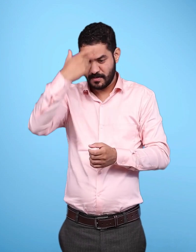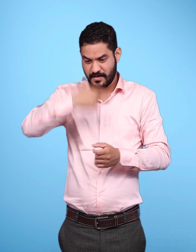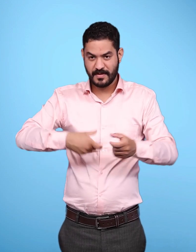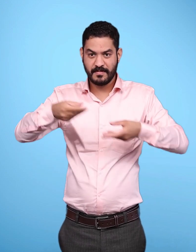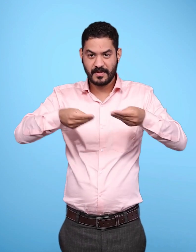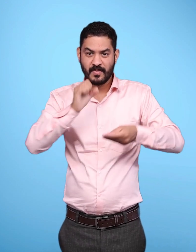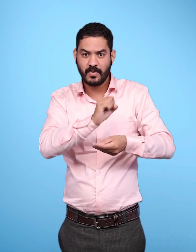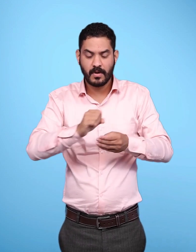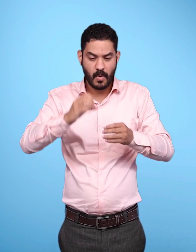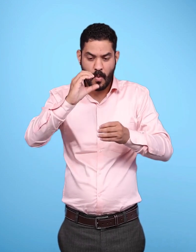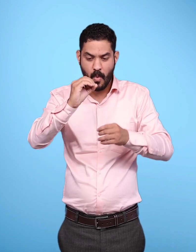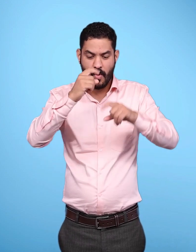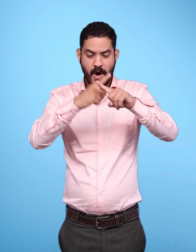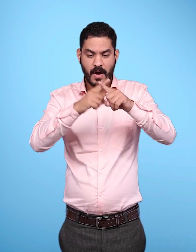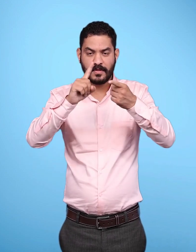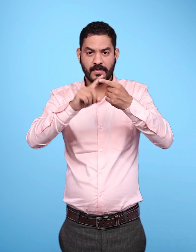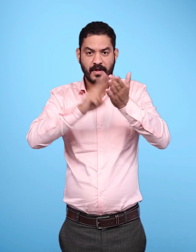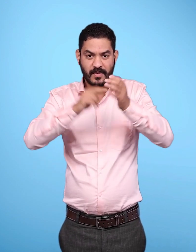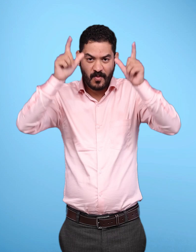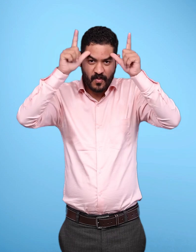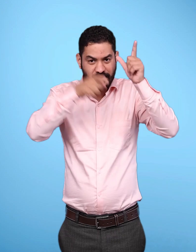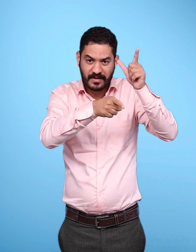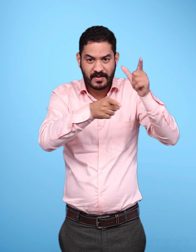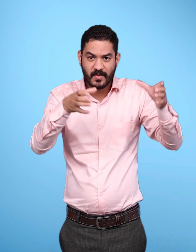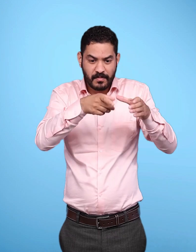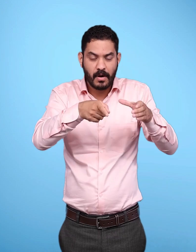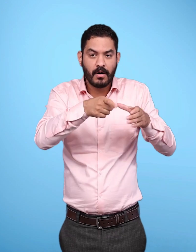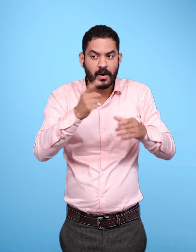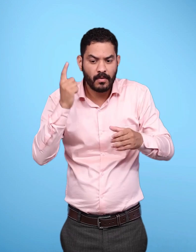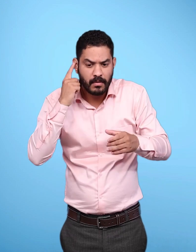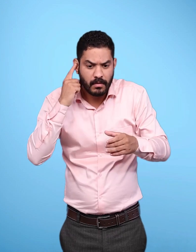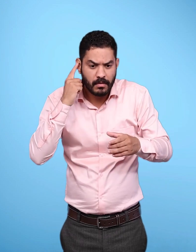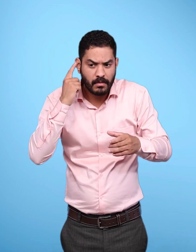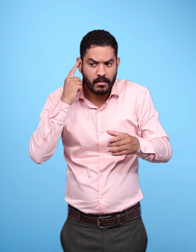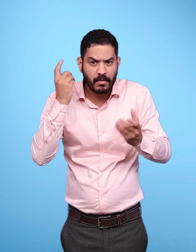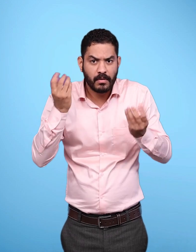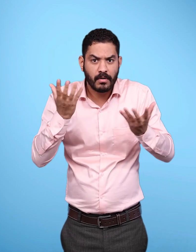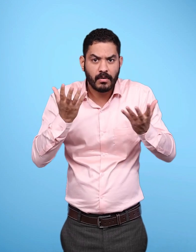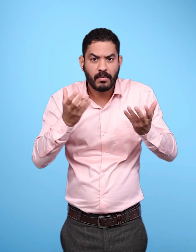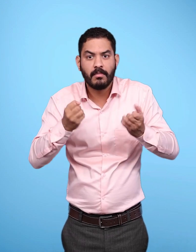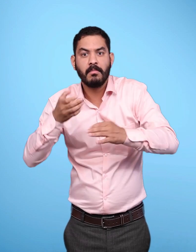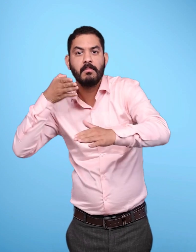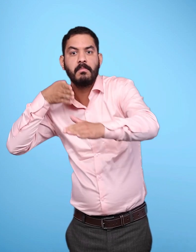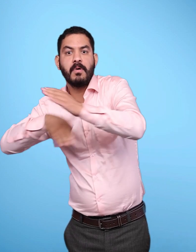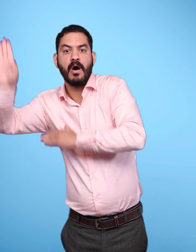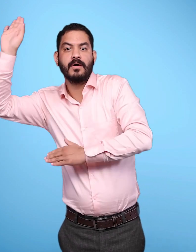And the oxen yoked to the caravans of merchants ran away, scared by the tumult.